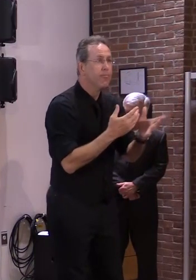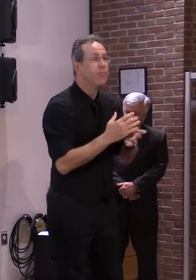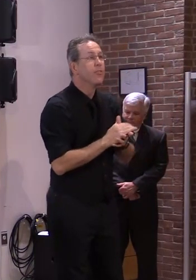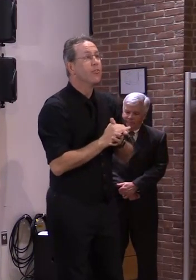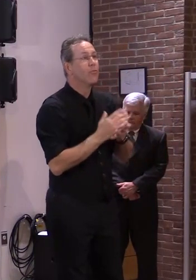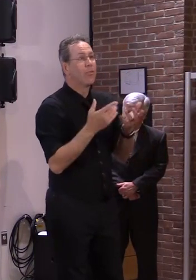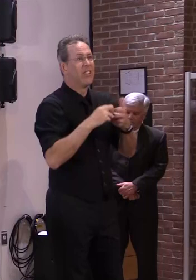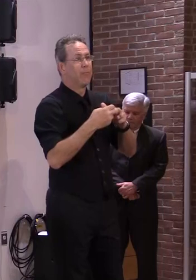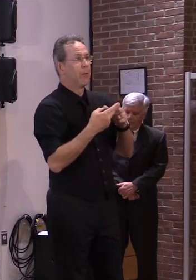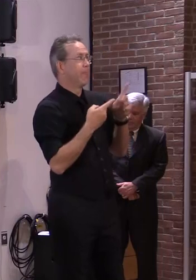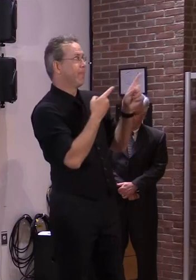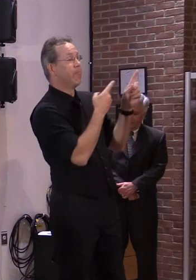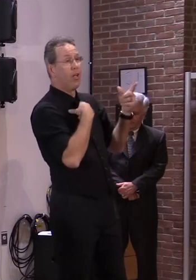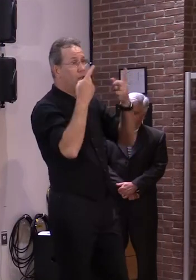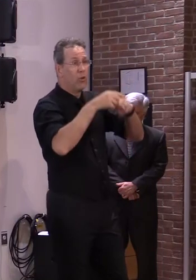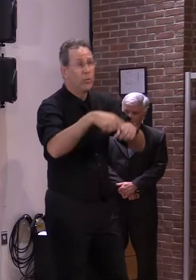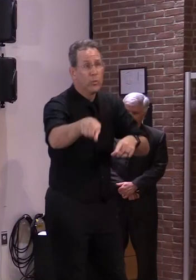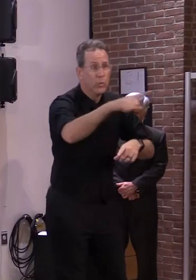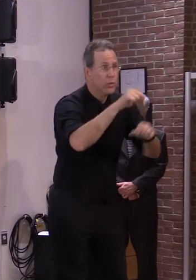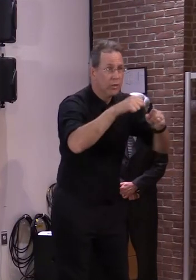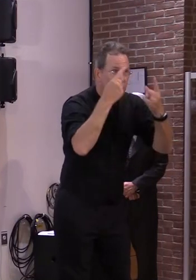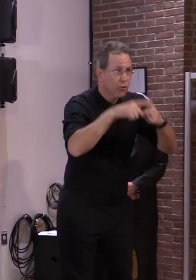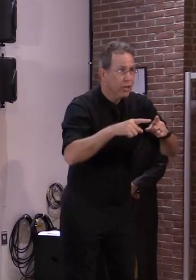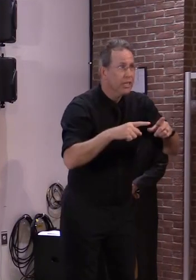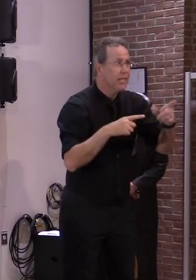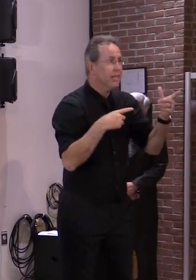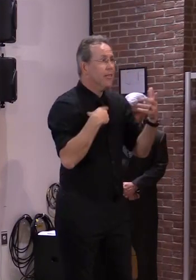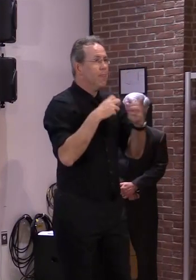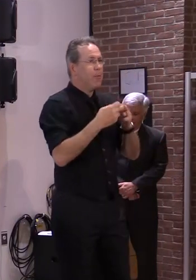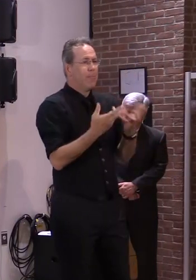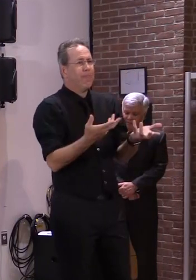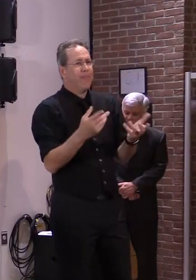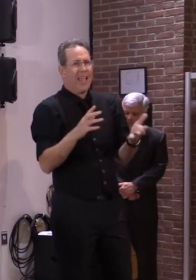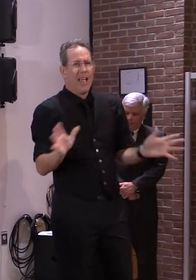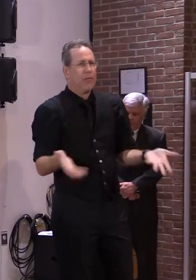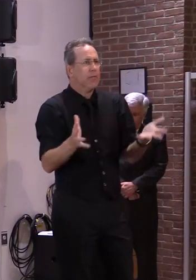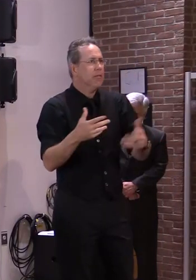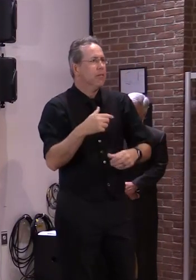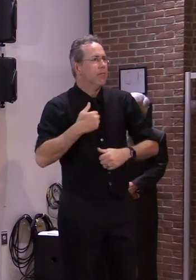but probably a better question for them.